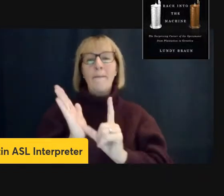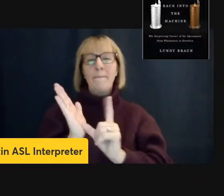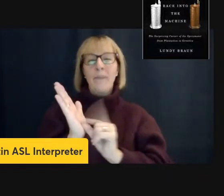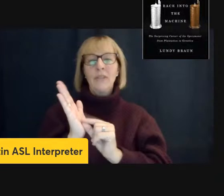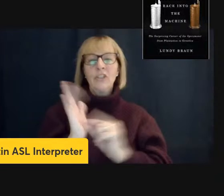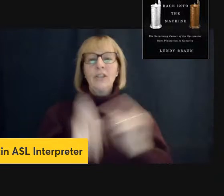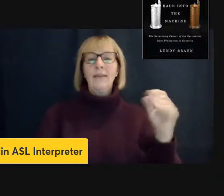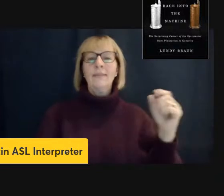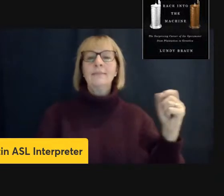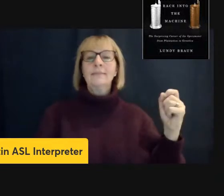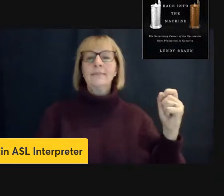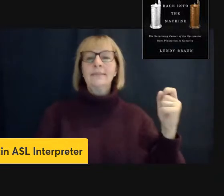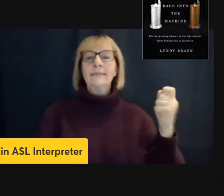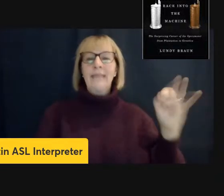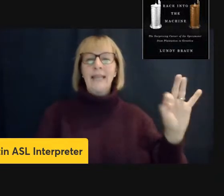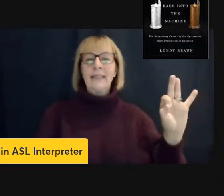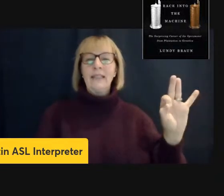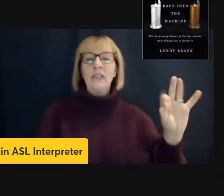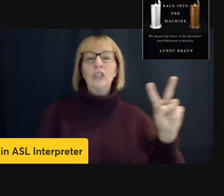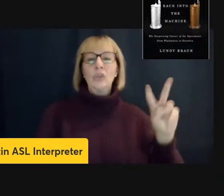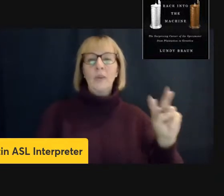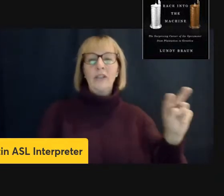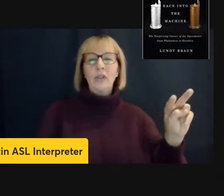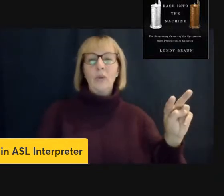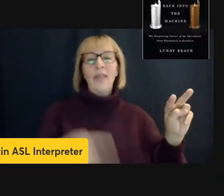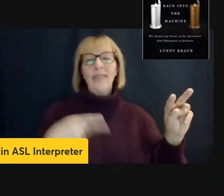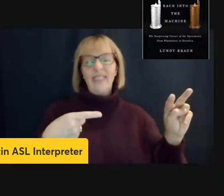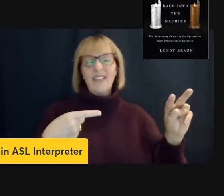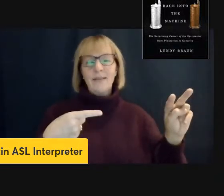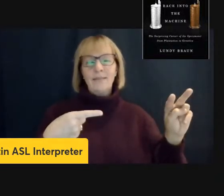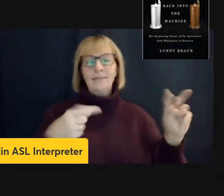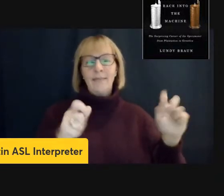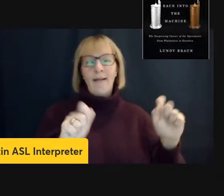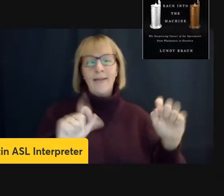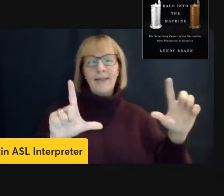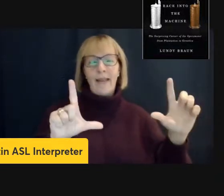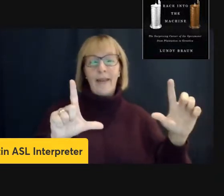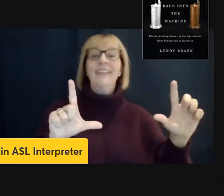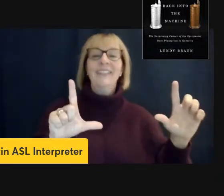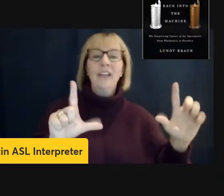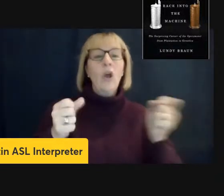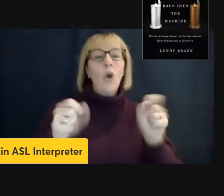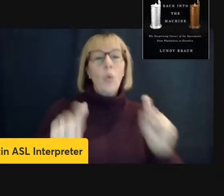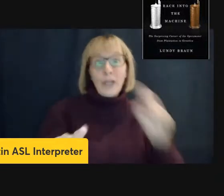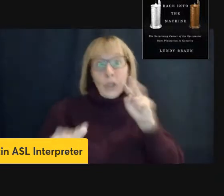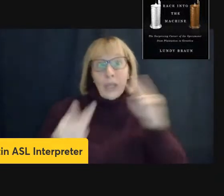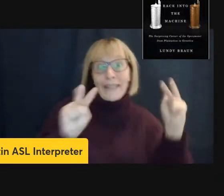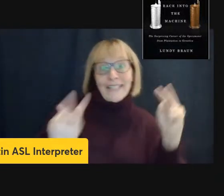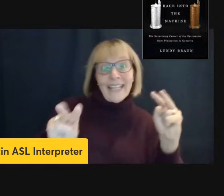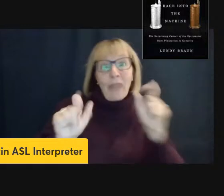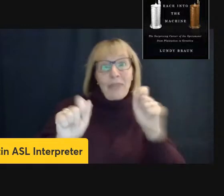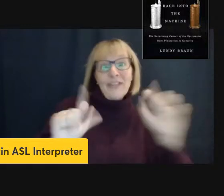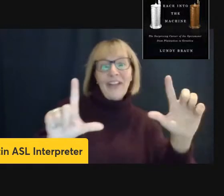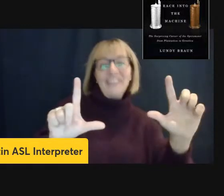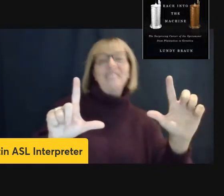see this on this one of the slides when you get a chance to look at them, in the Journal of American